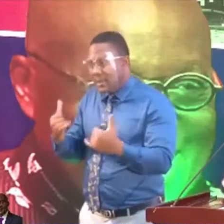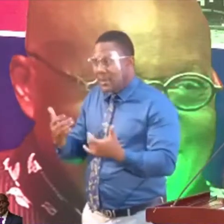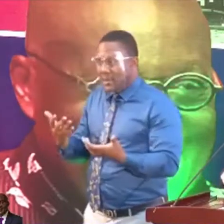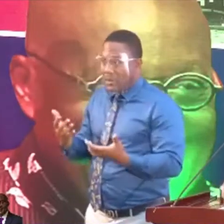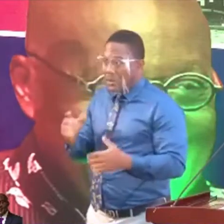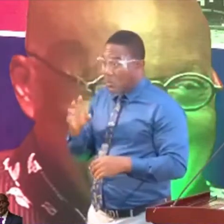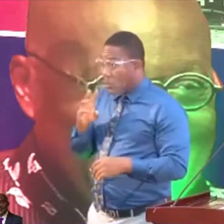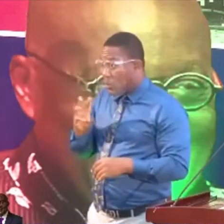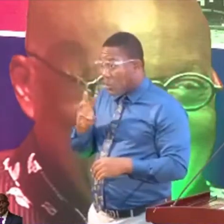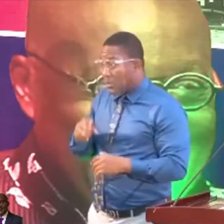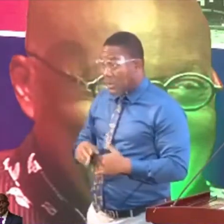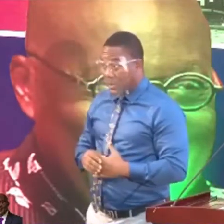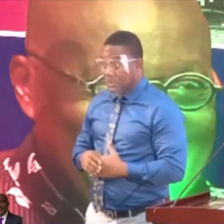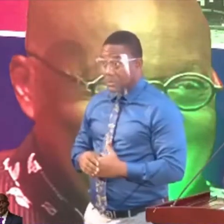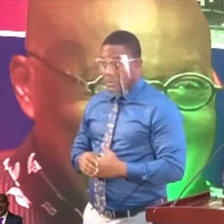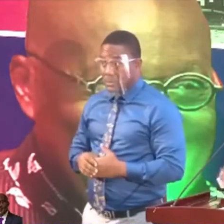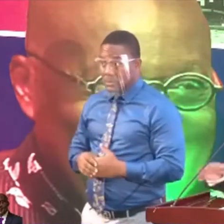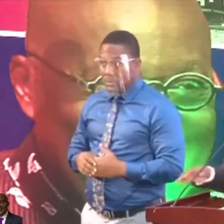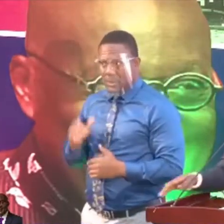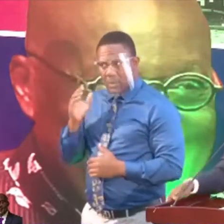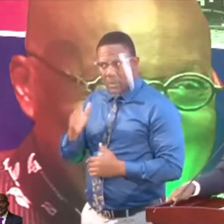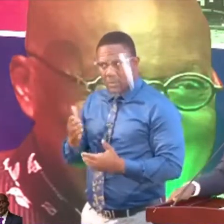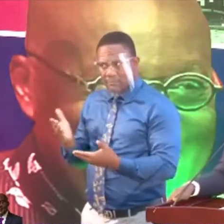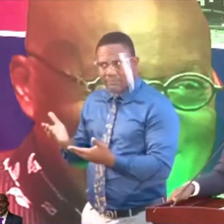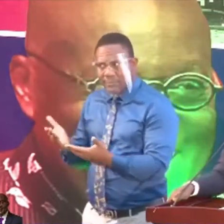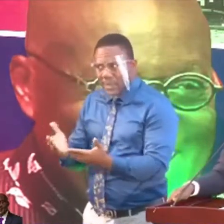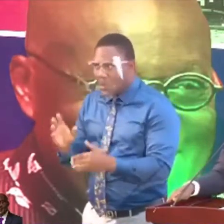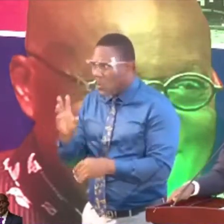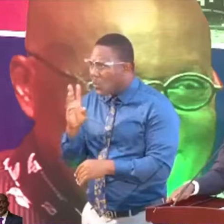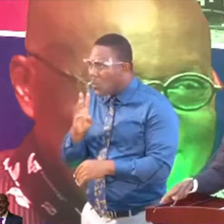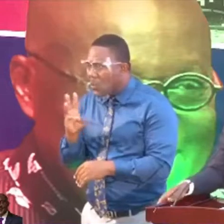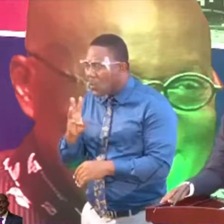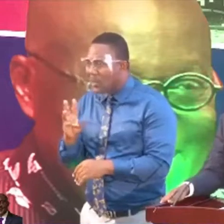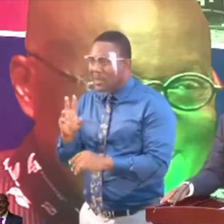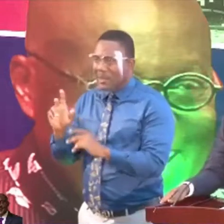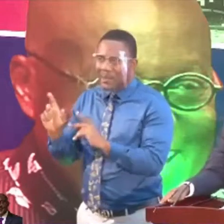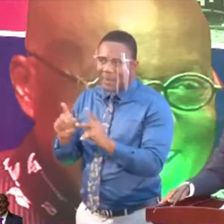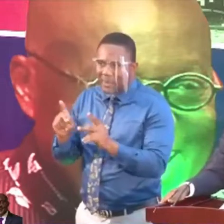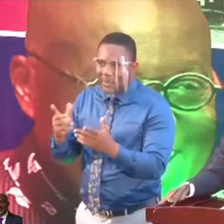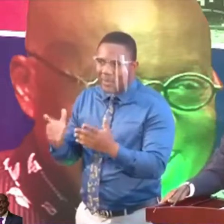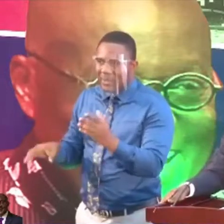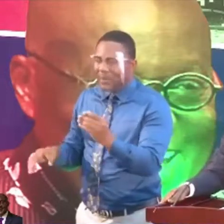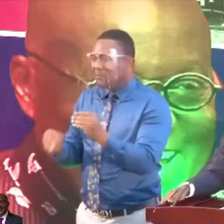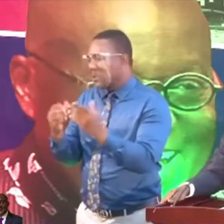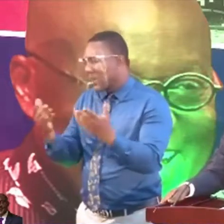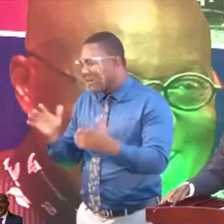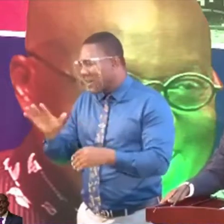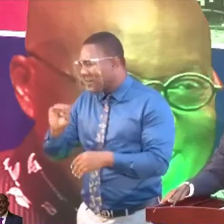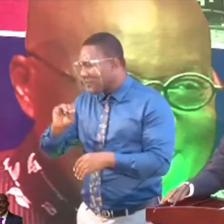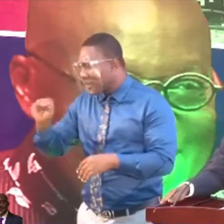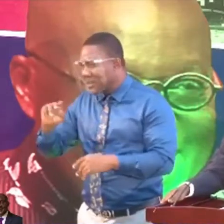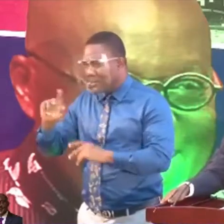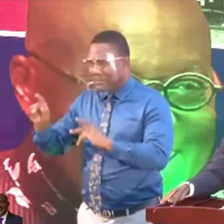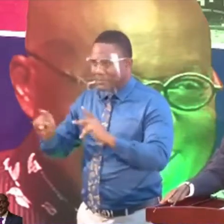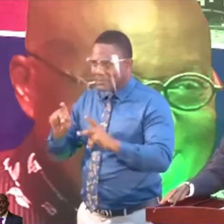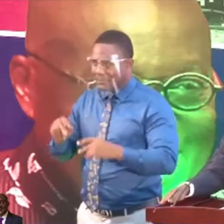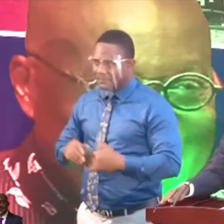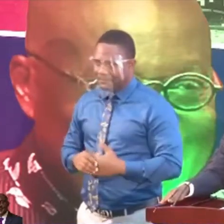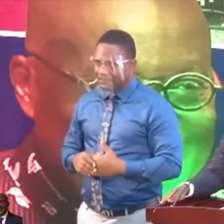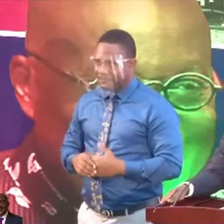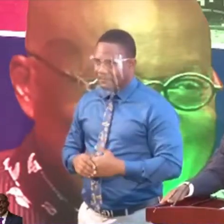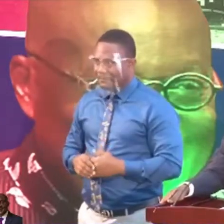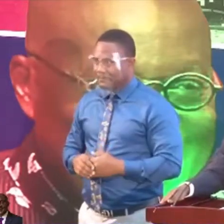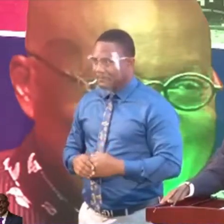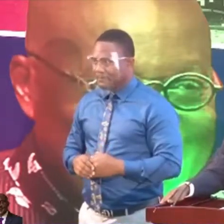interventions that we are making will bring water to the doorsteps of an additional 5 million people and put